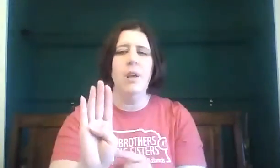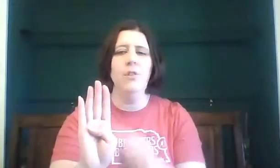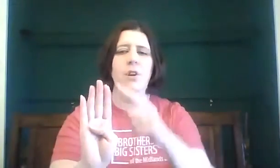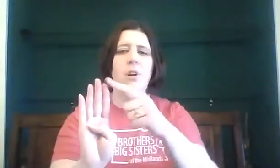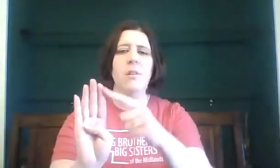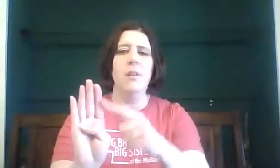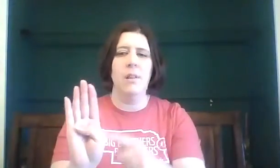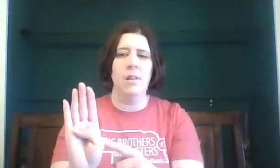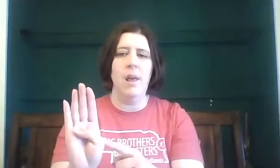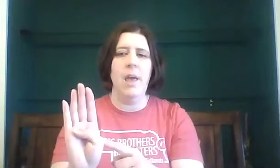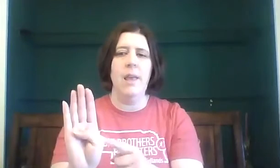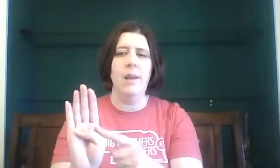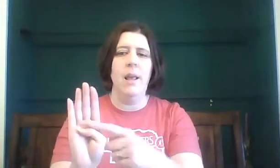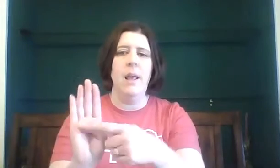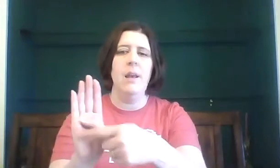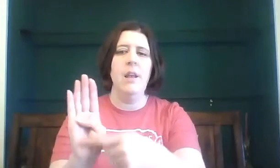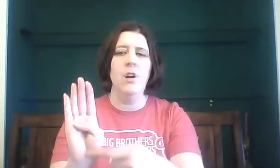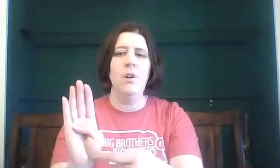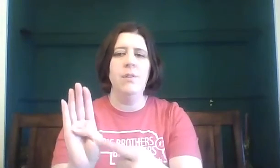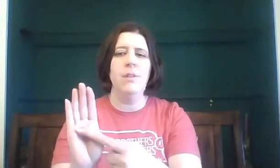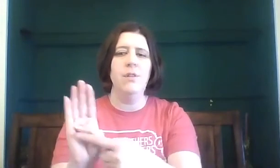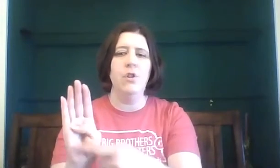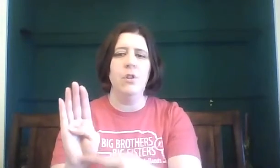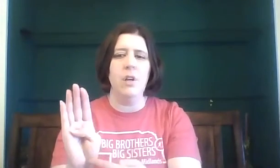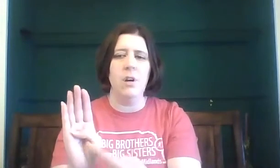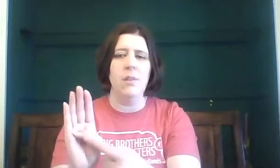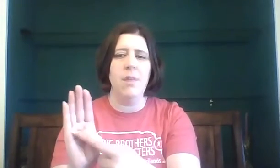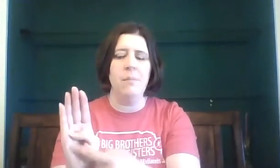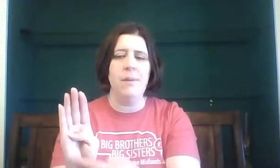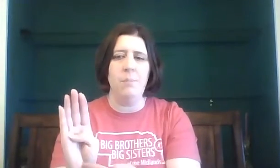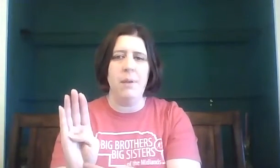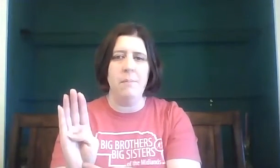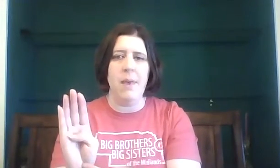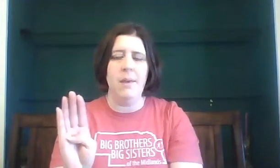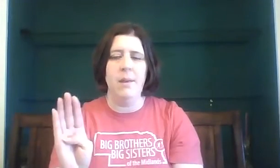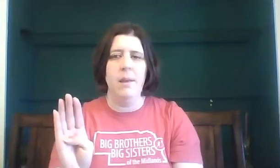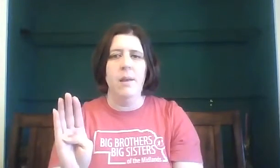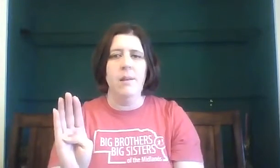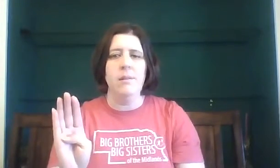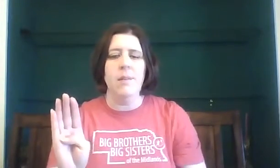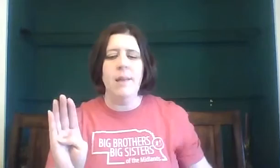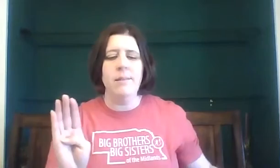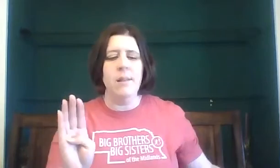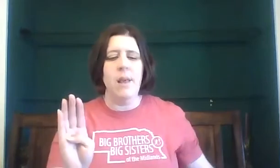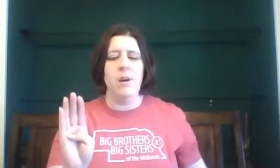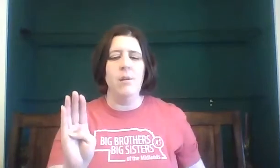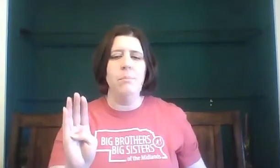here's your line, and here's the circle your thumb is helping to make. So that's the letter